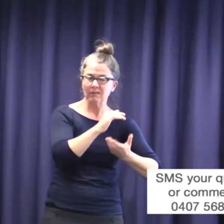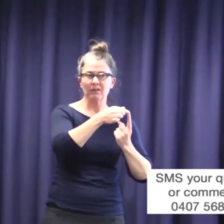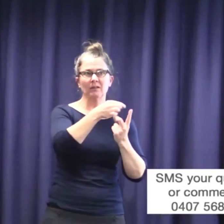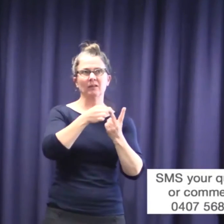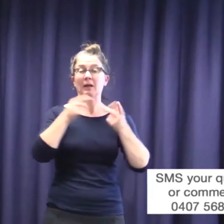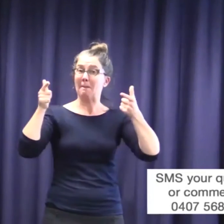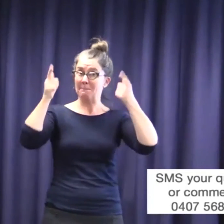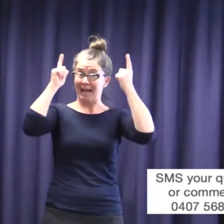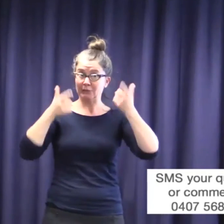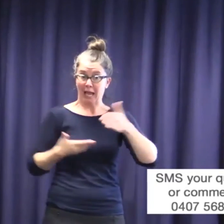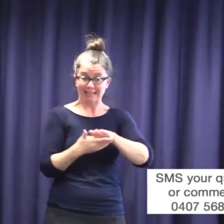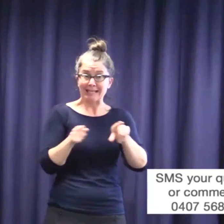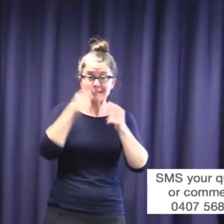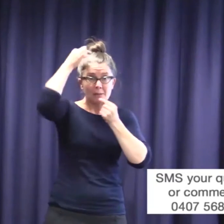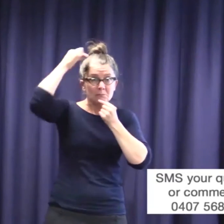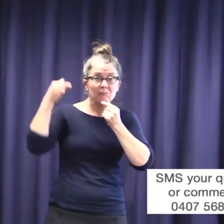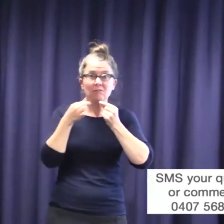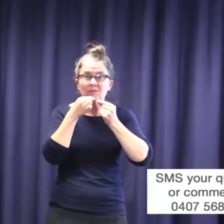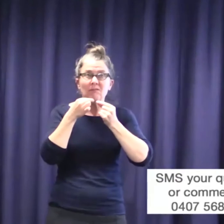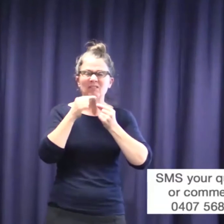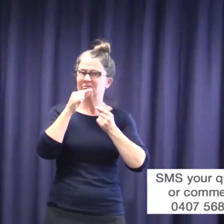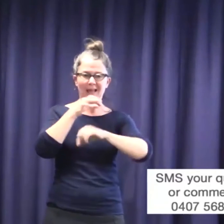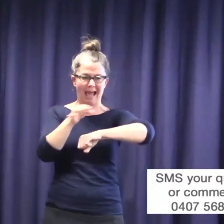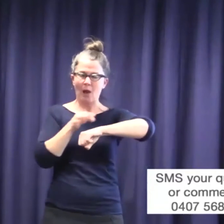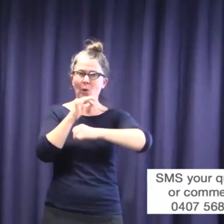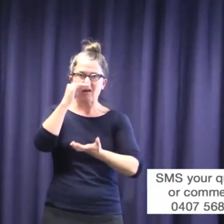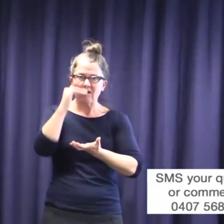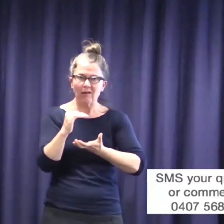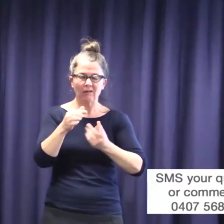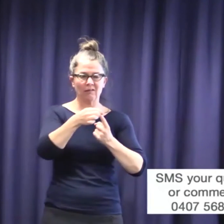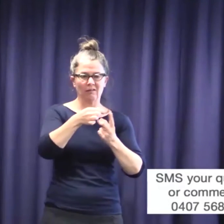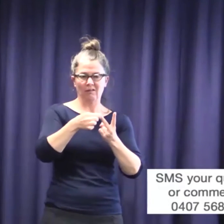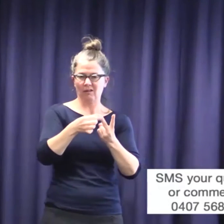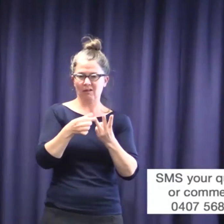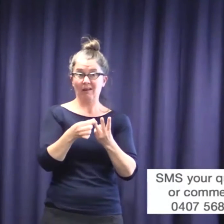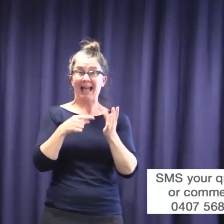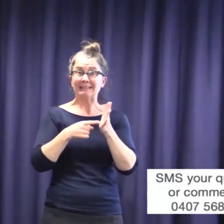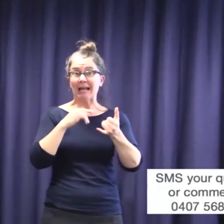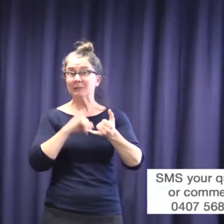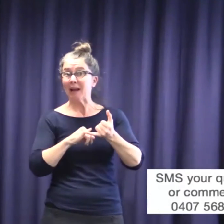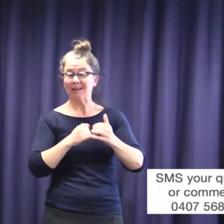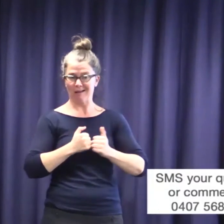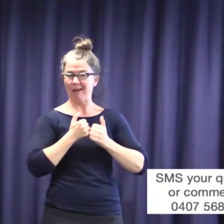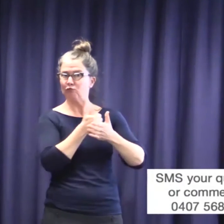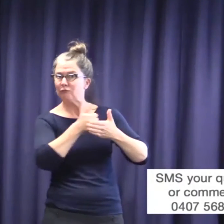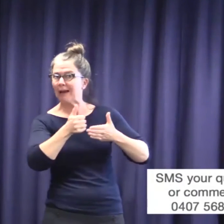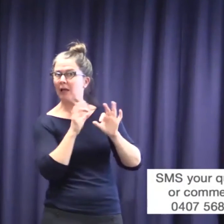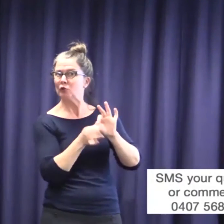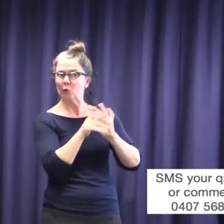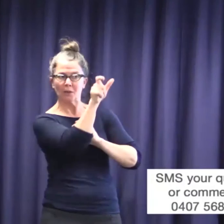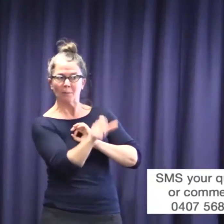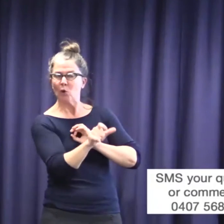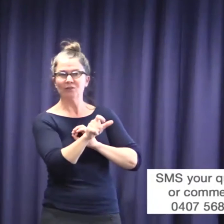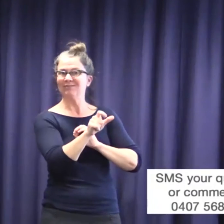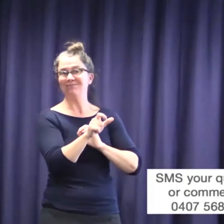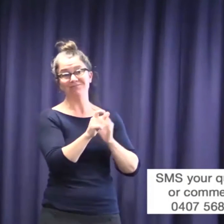centre have lost hours. Tasmania, we have lost the dedicated interpreter there,